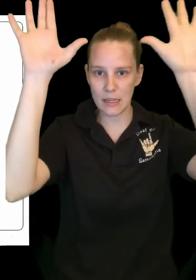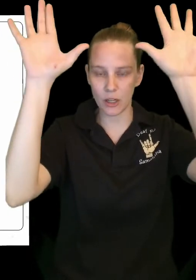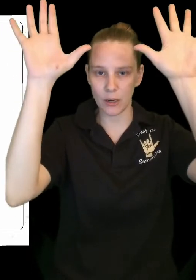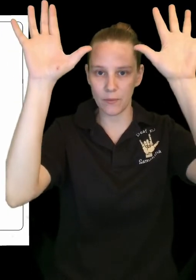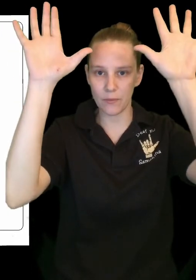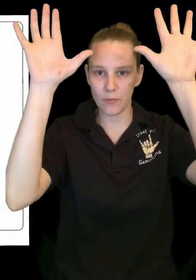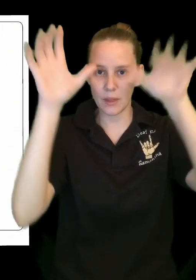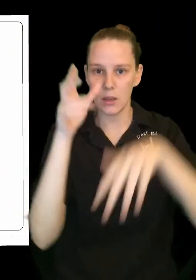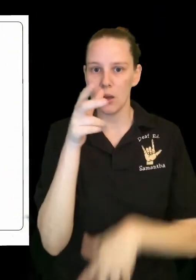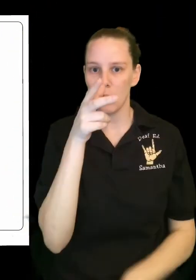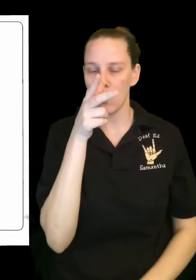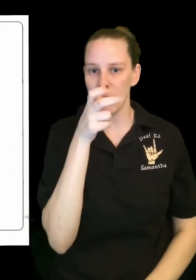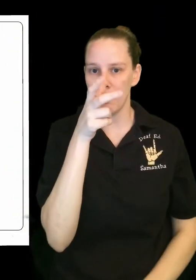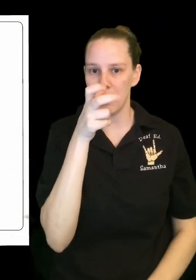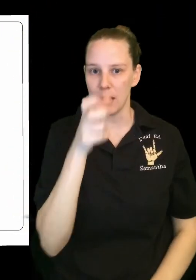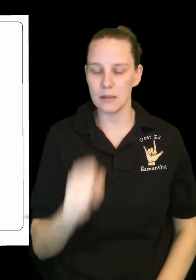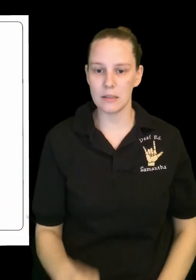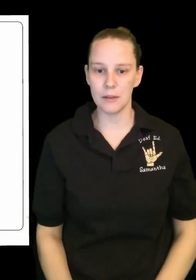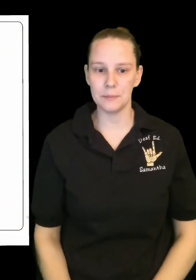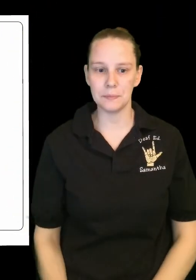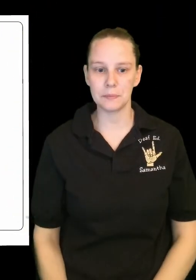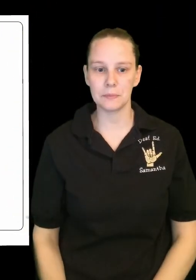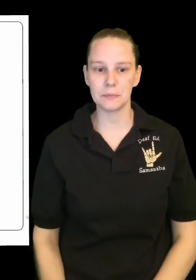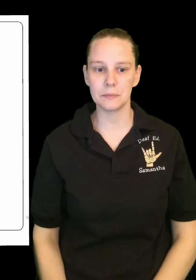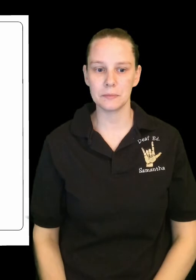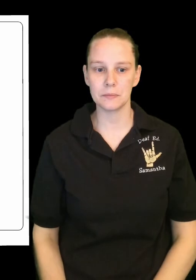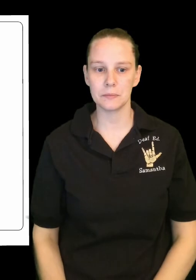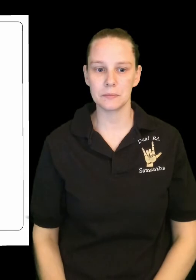deer, or bugs.